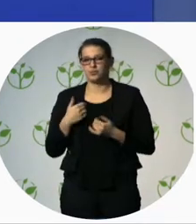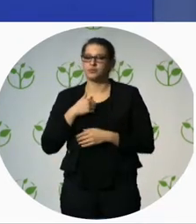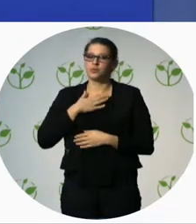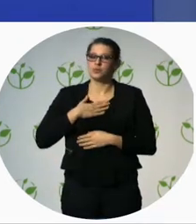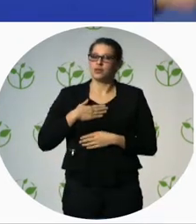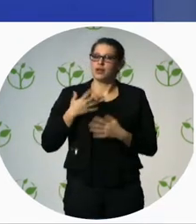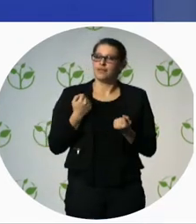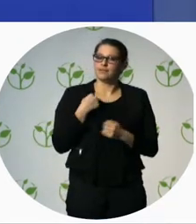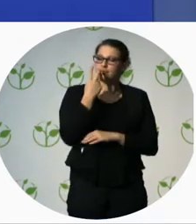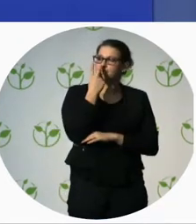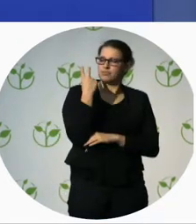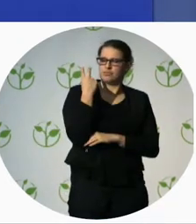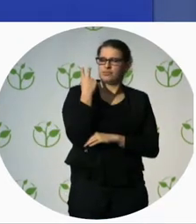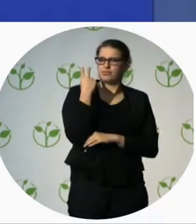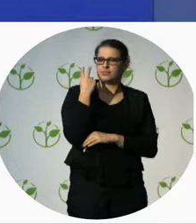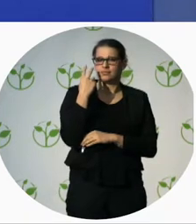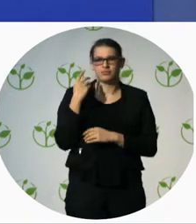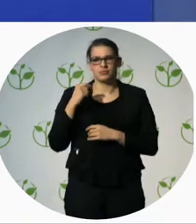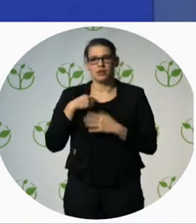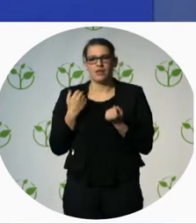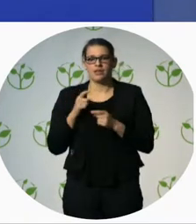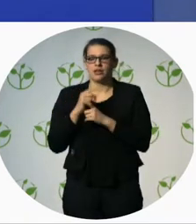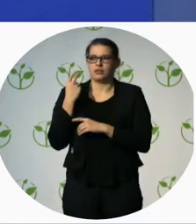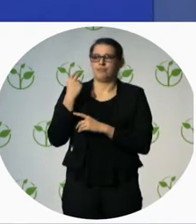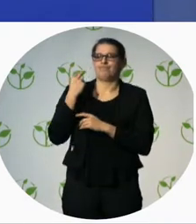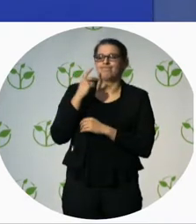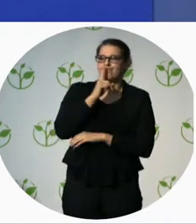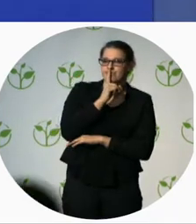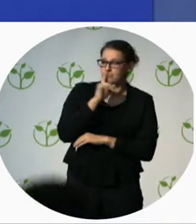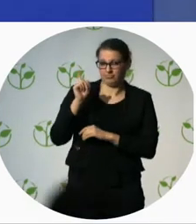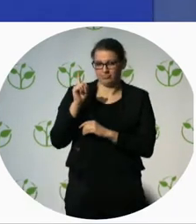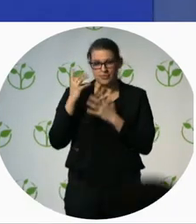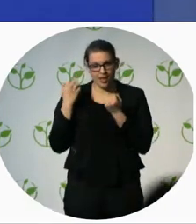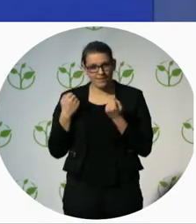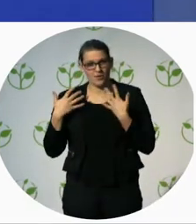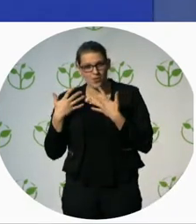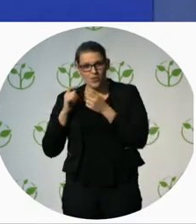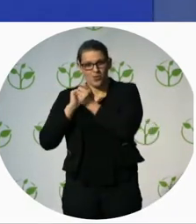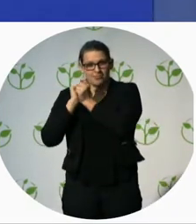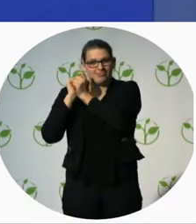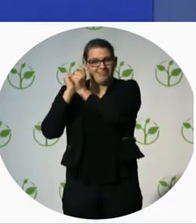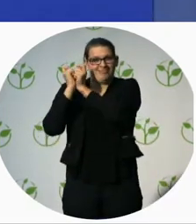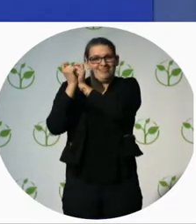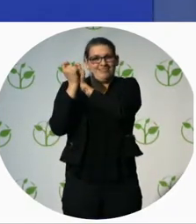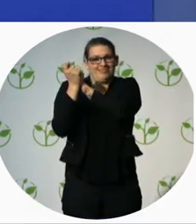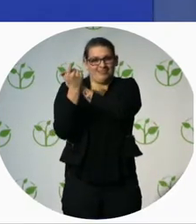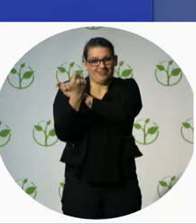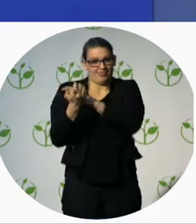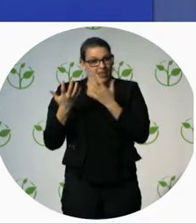The Ambassador Gallegos has said we have a great framework. We have a lot of guidelines and